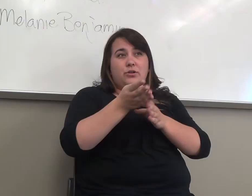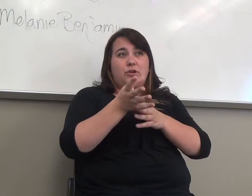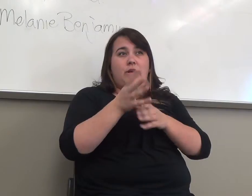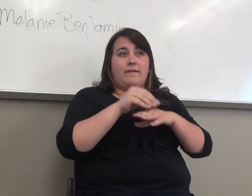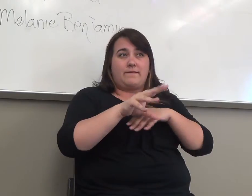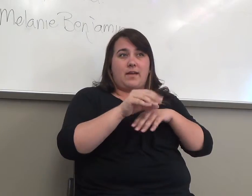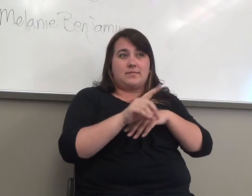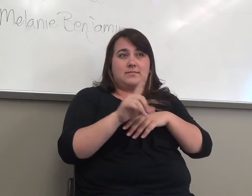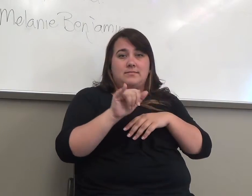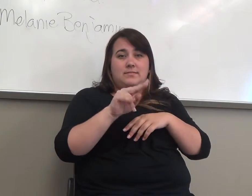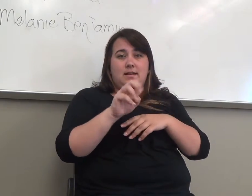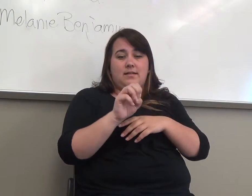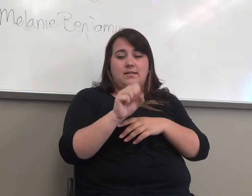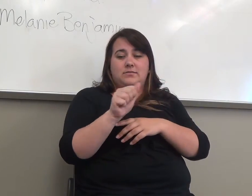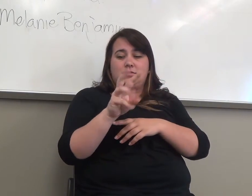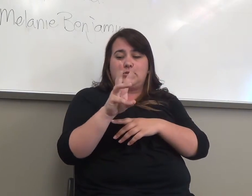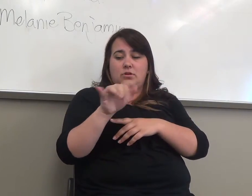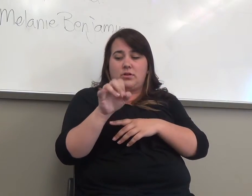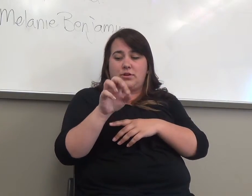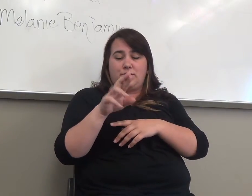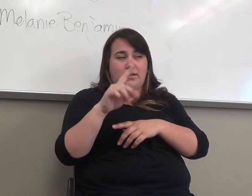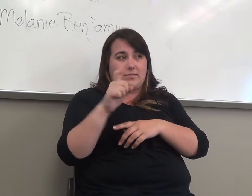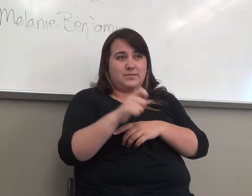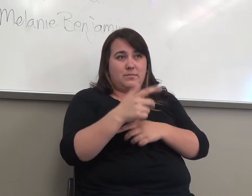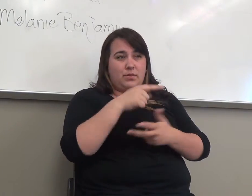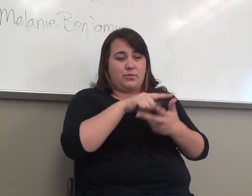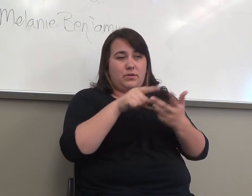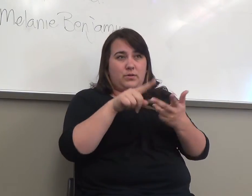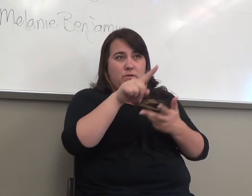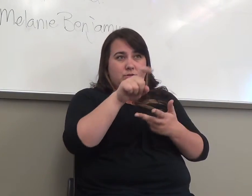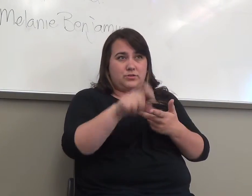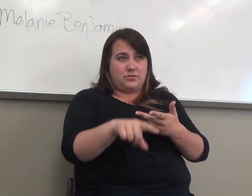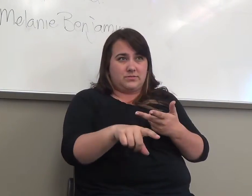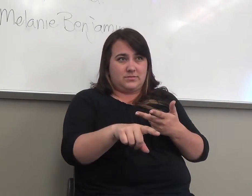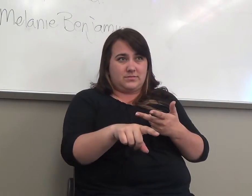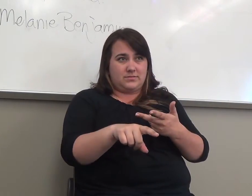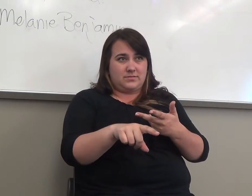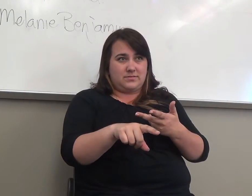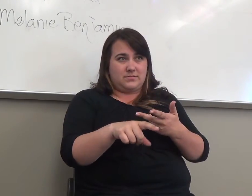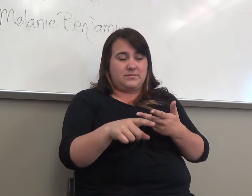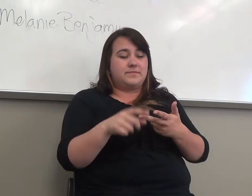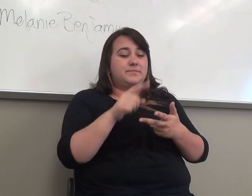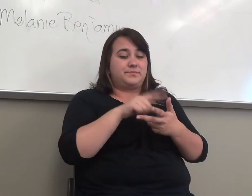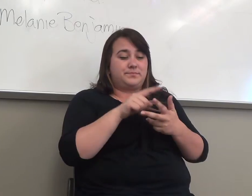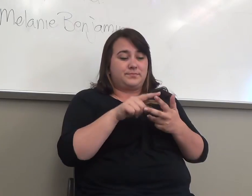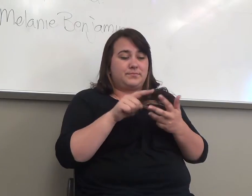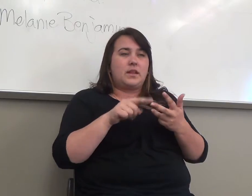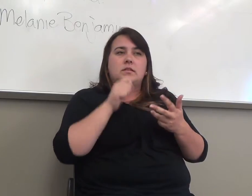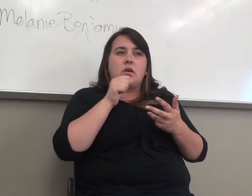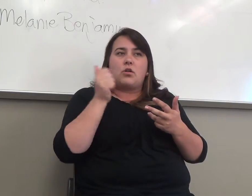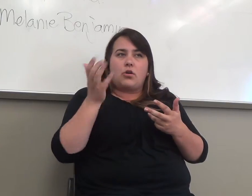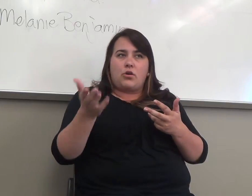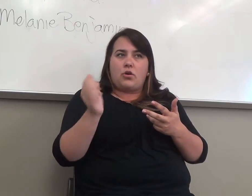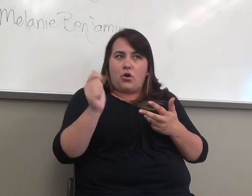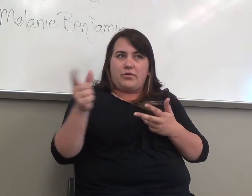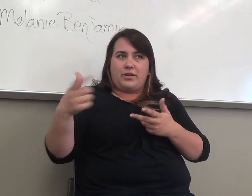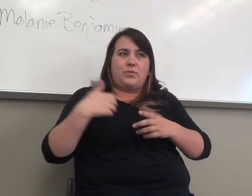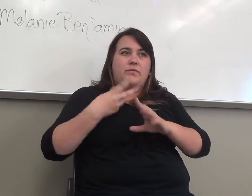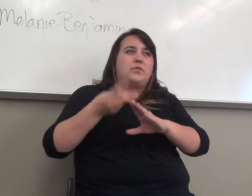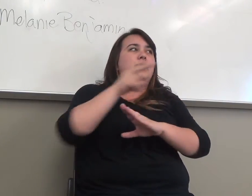asks them 3 questions. And then, it's not all there, right? We have to go back and remind ourselves of those.